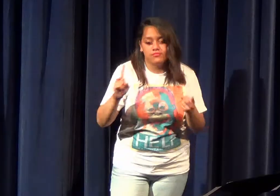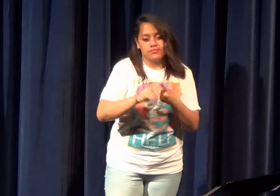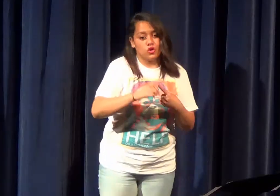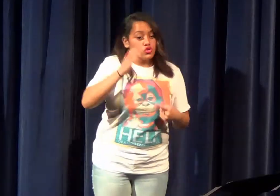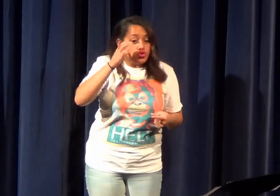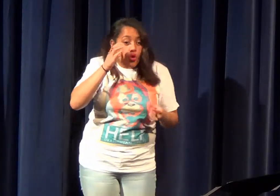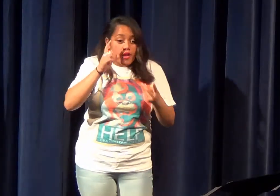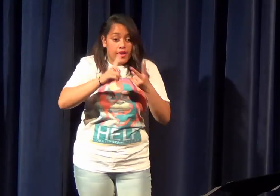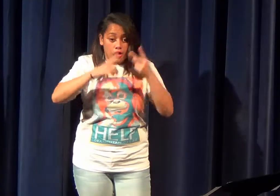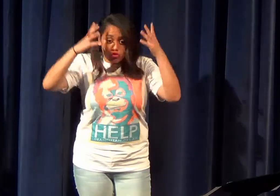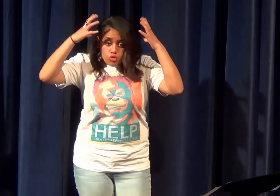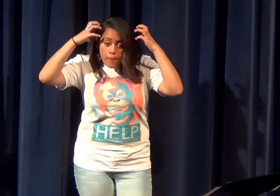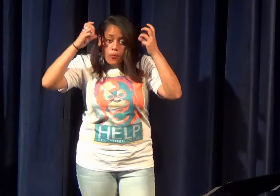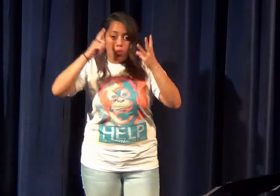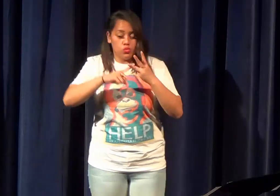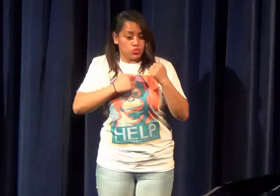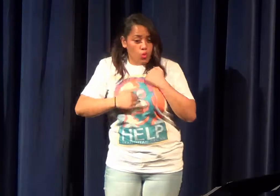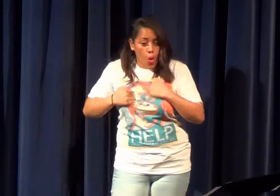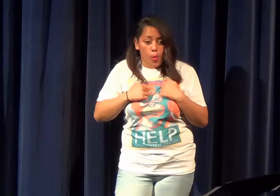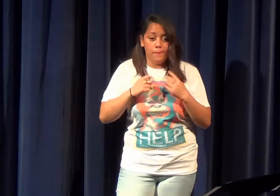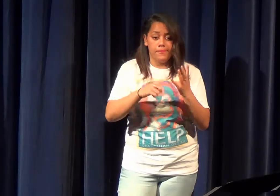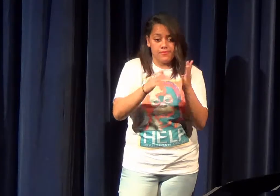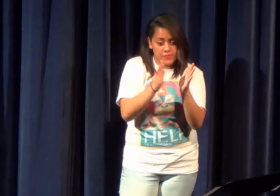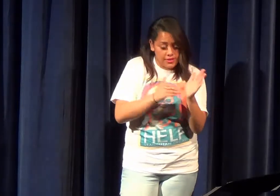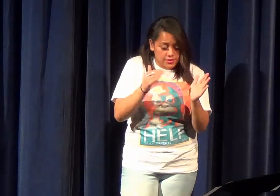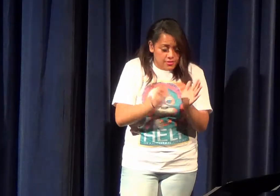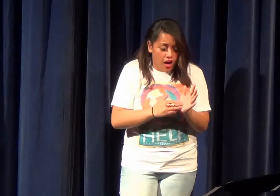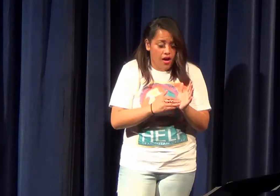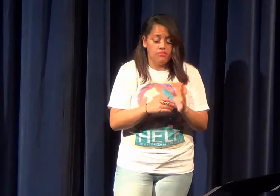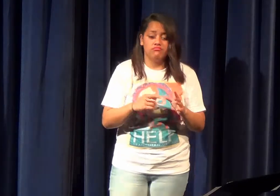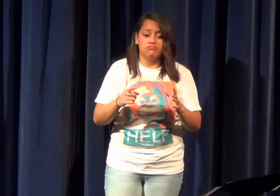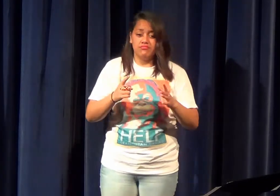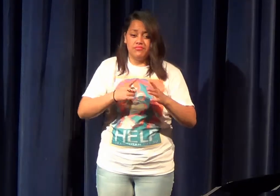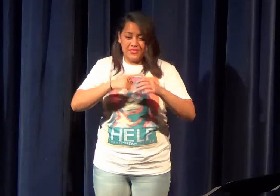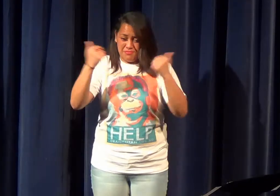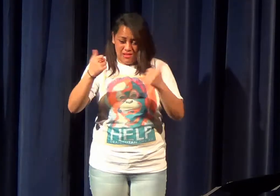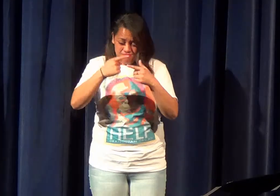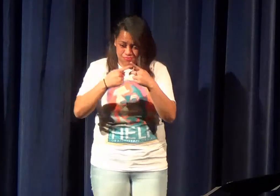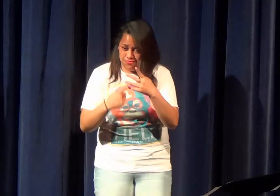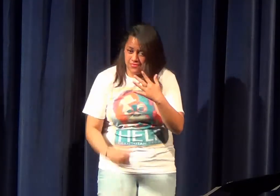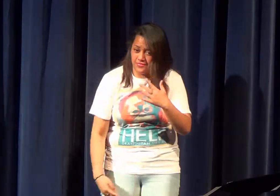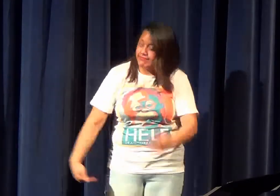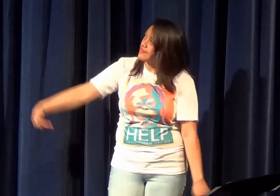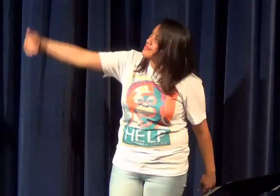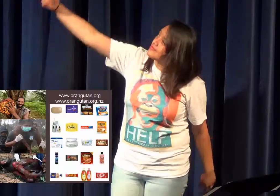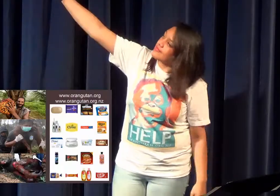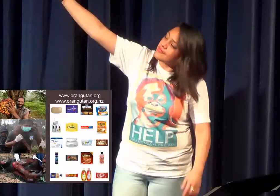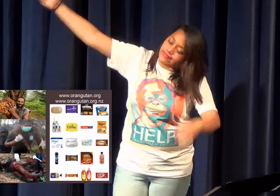Now many businesses buy palm oil and add it to products such as soap, shampoo, chocolate, butter, and many other products